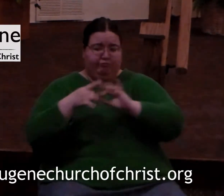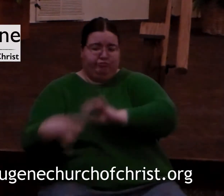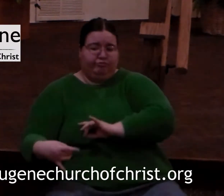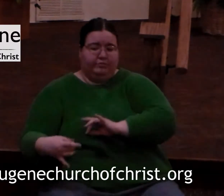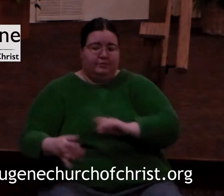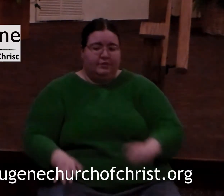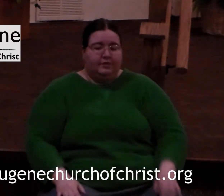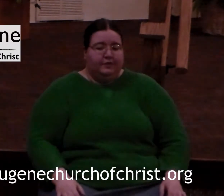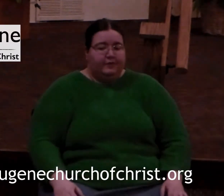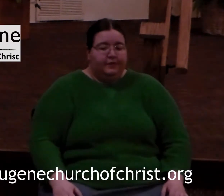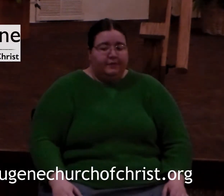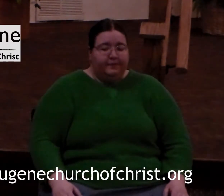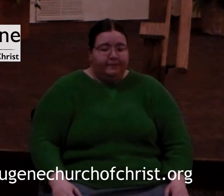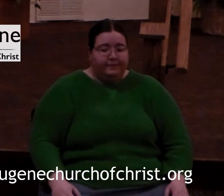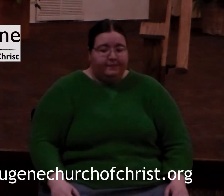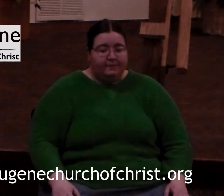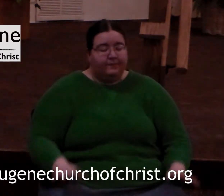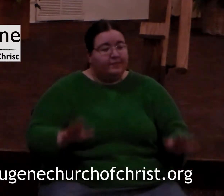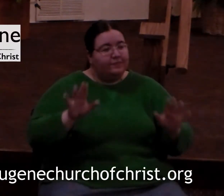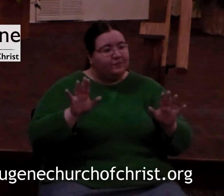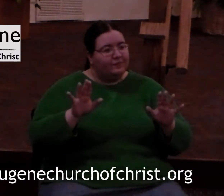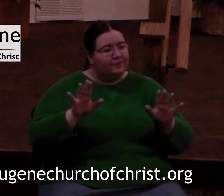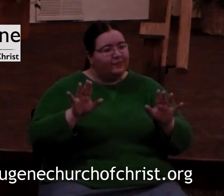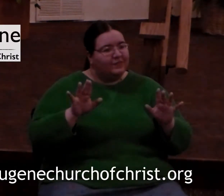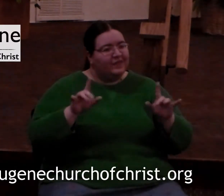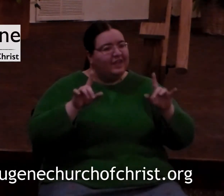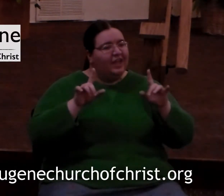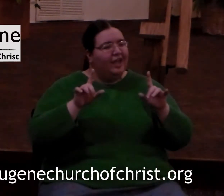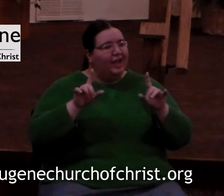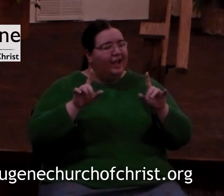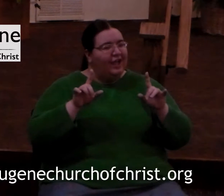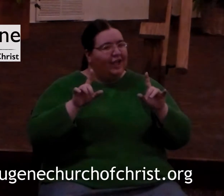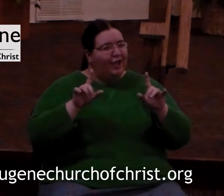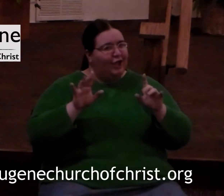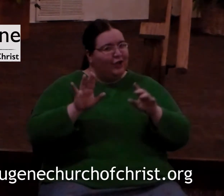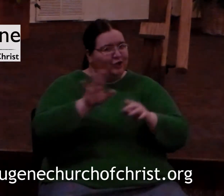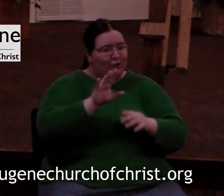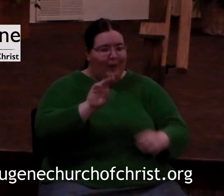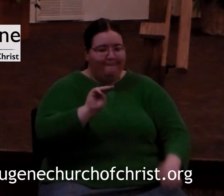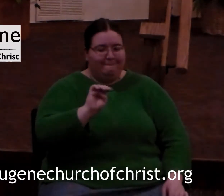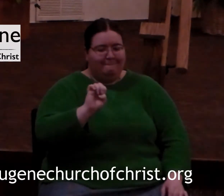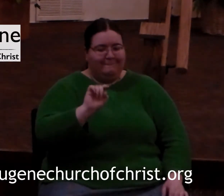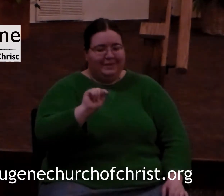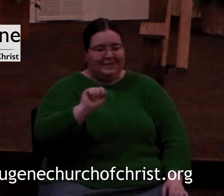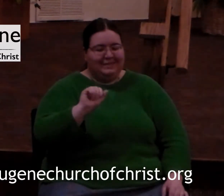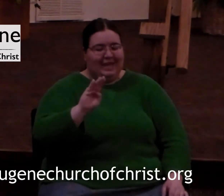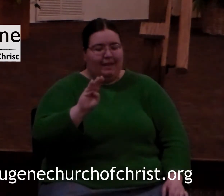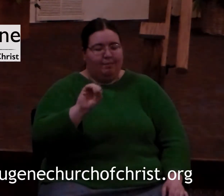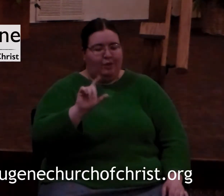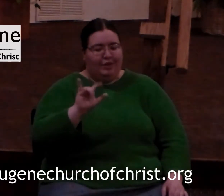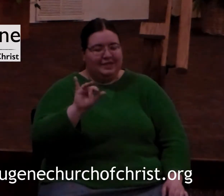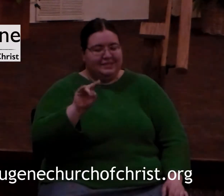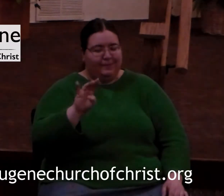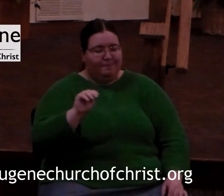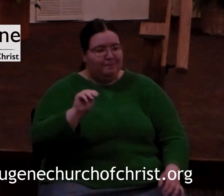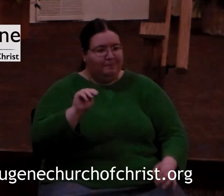There's not a sin of metabolism that I'm aware of, okay? Some of us struggle with this more than others. I